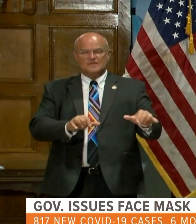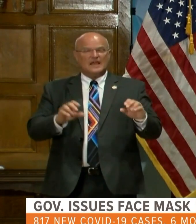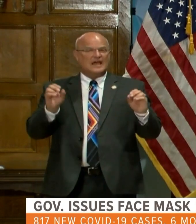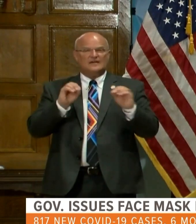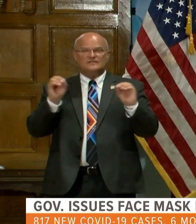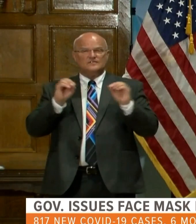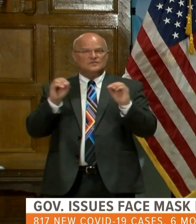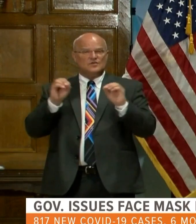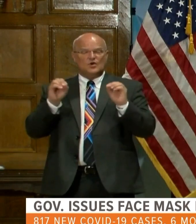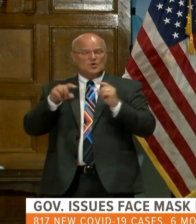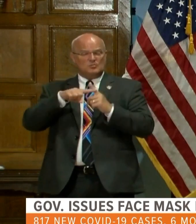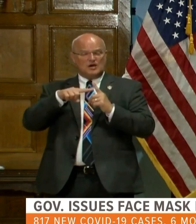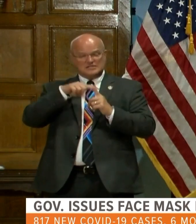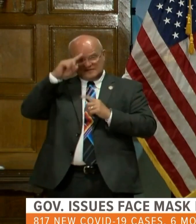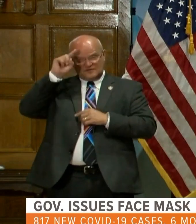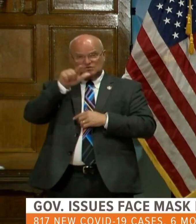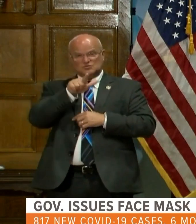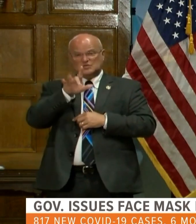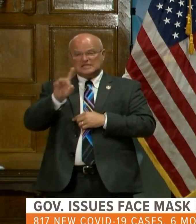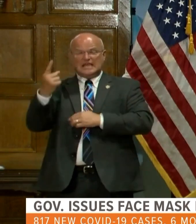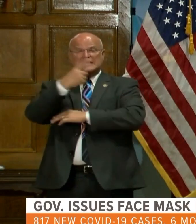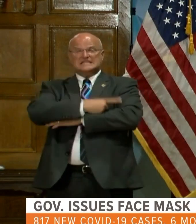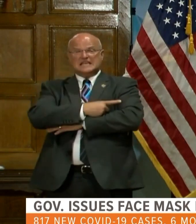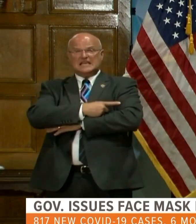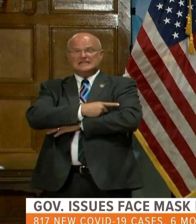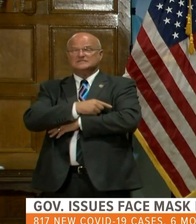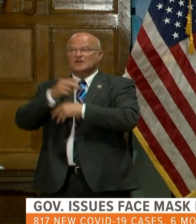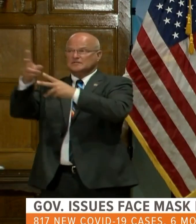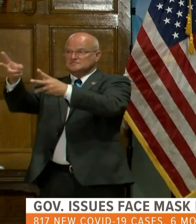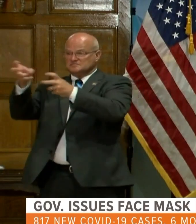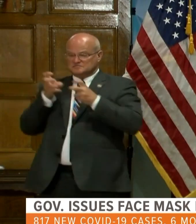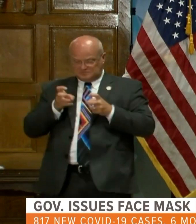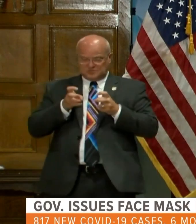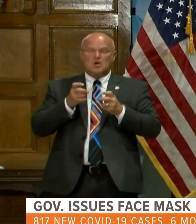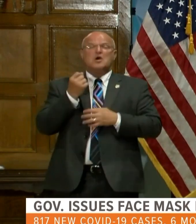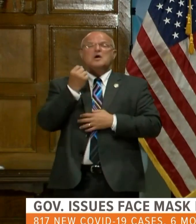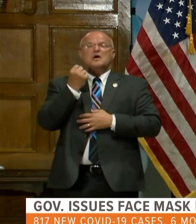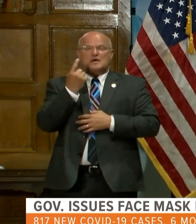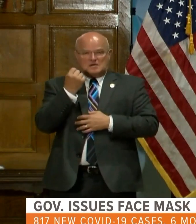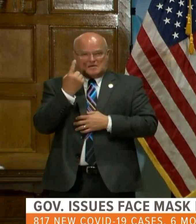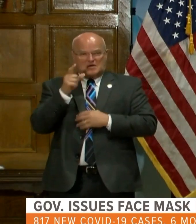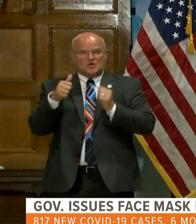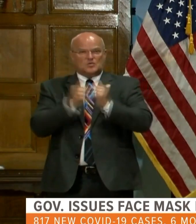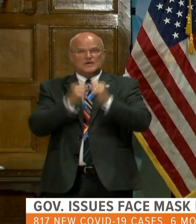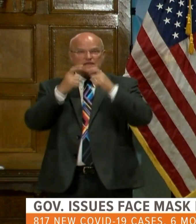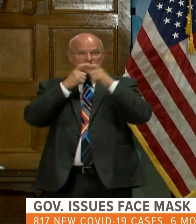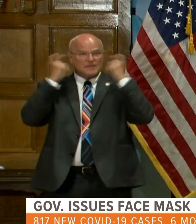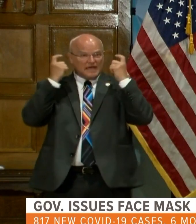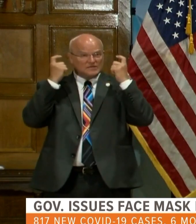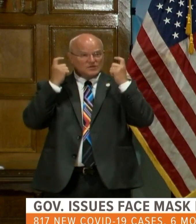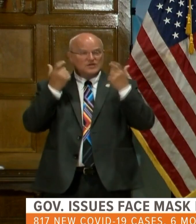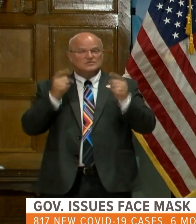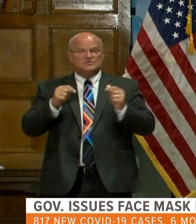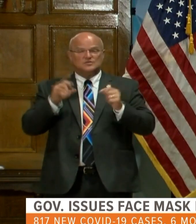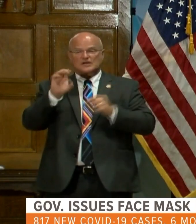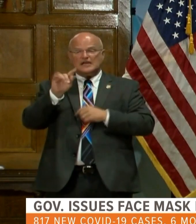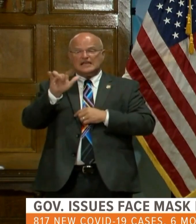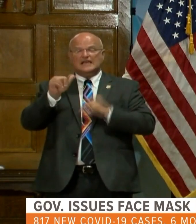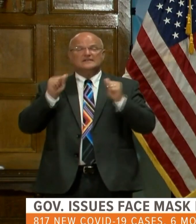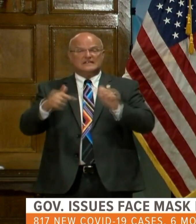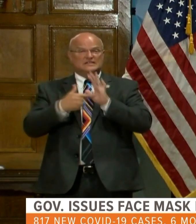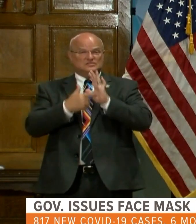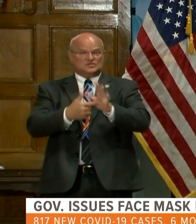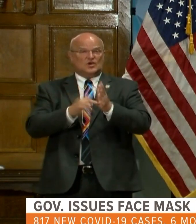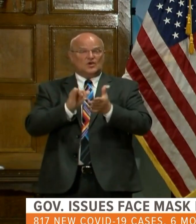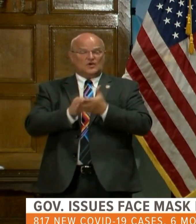for 28 days. And so I took that and said that might make some sense here for a way a county can